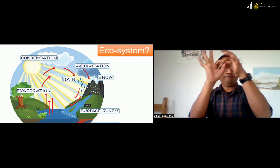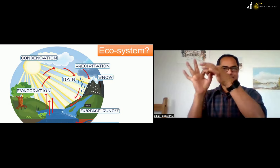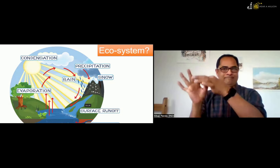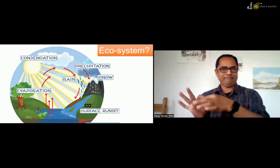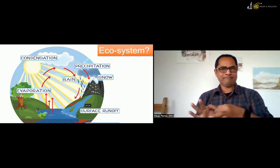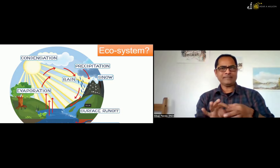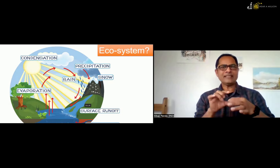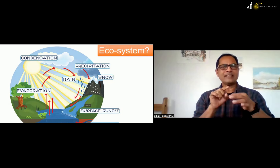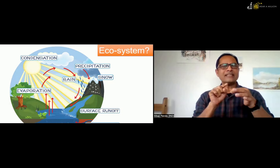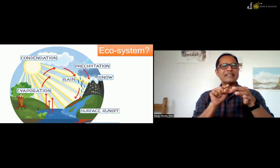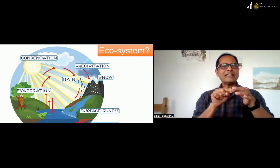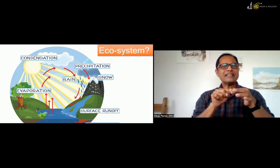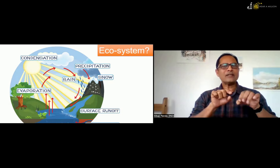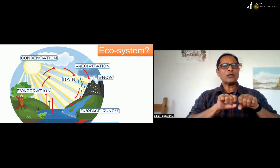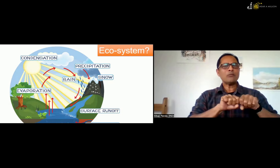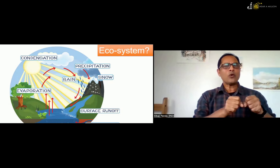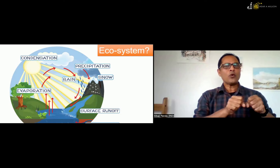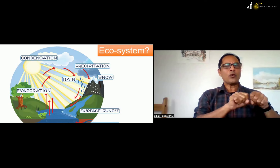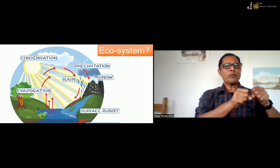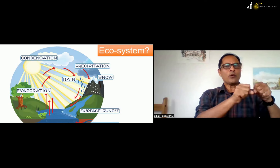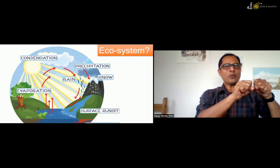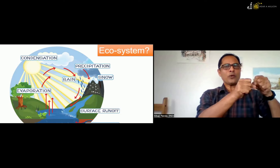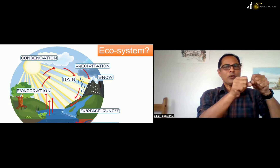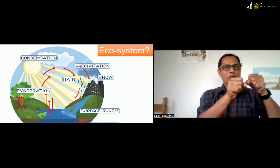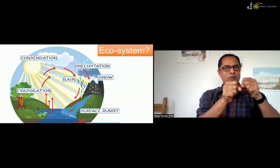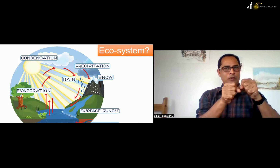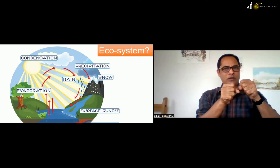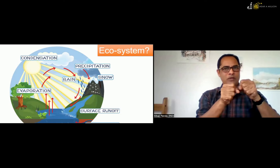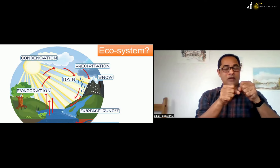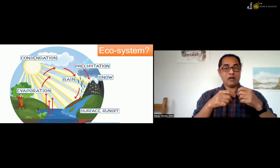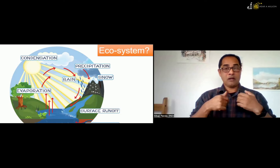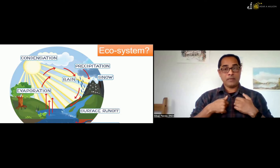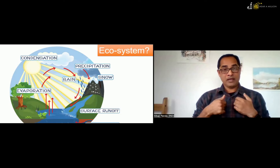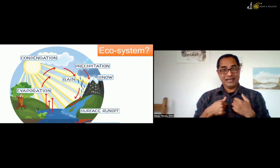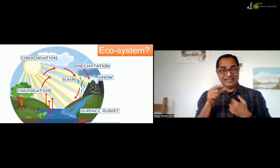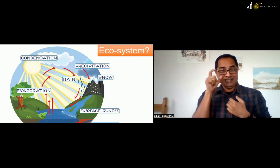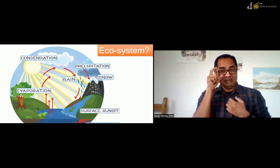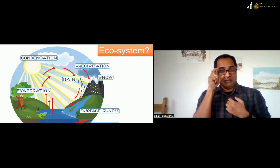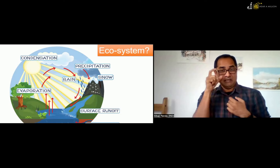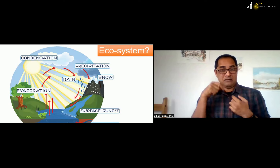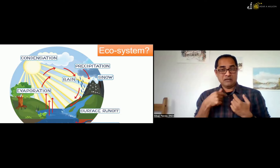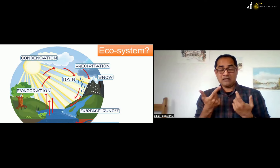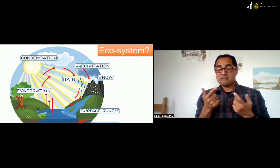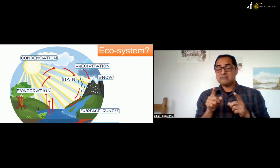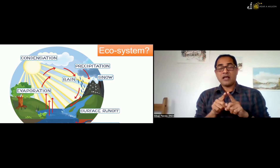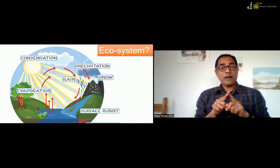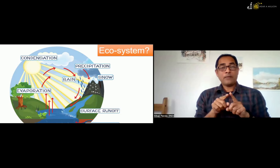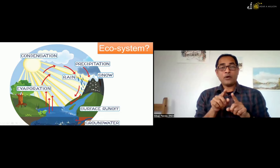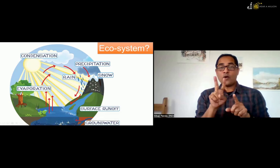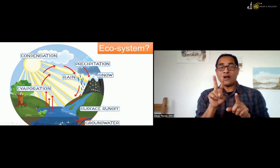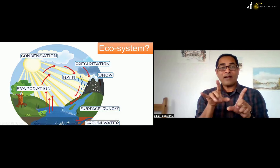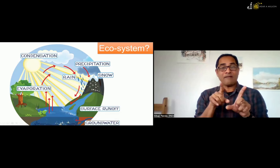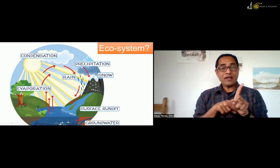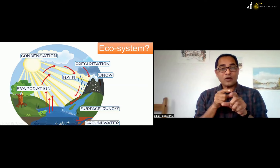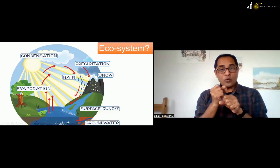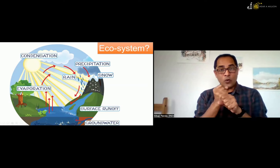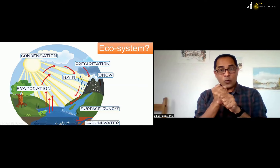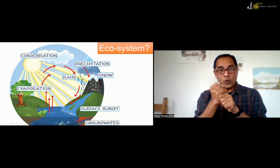the situation with the deaf educational ecosystem, which is broken at multiple